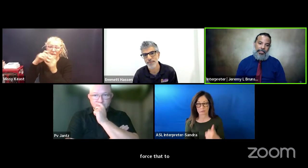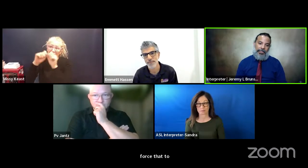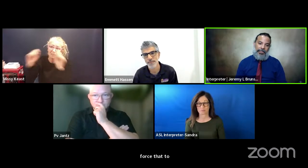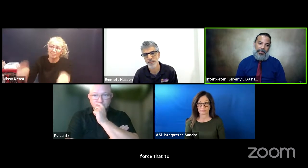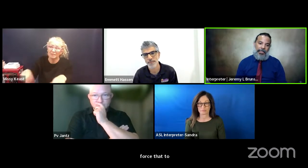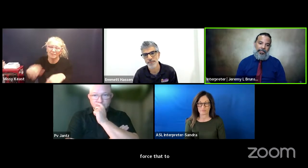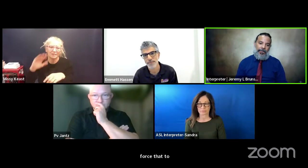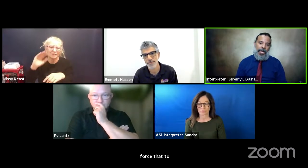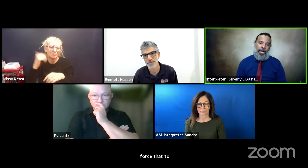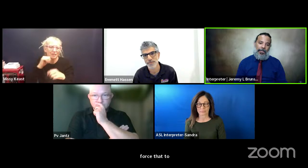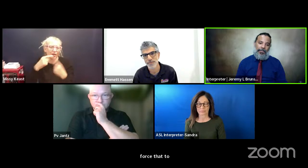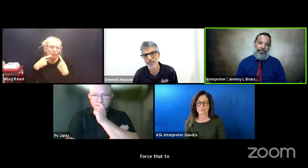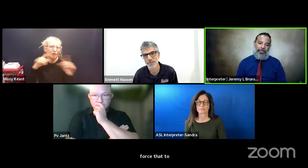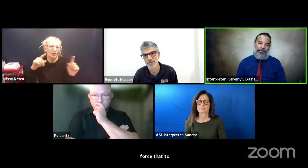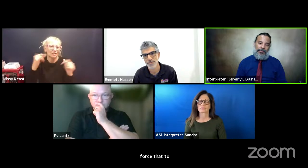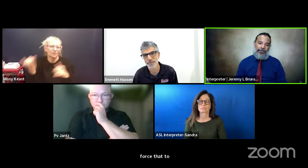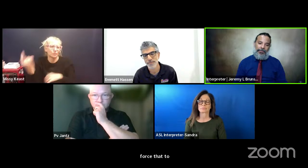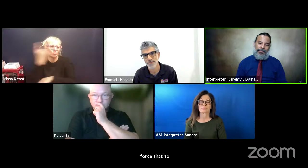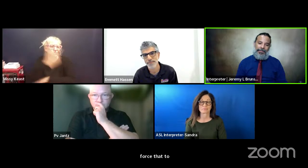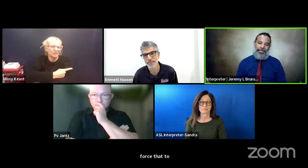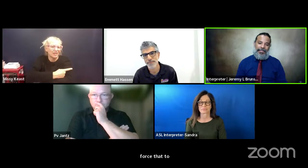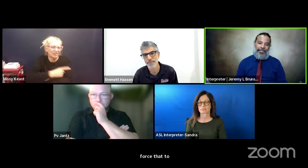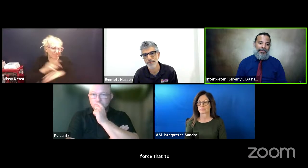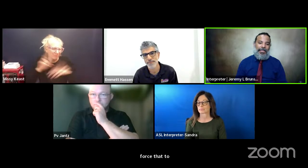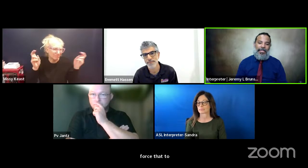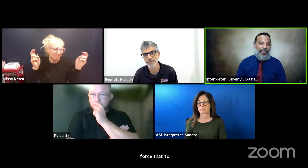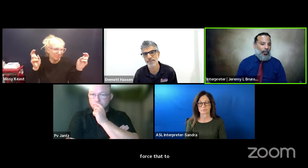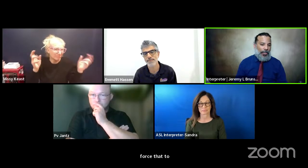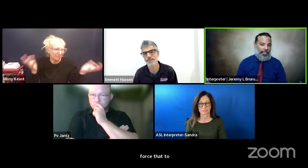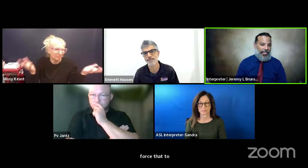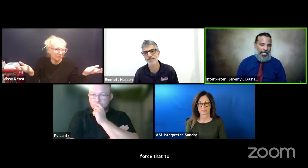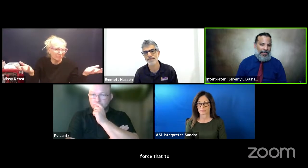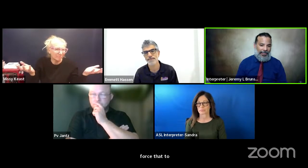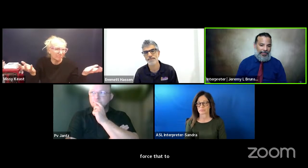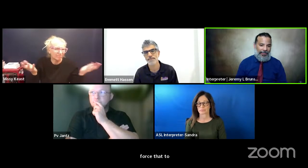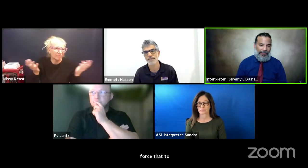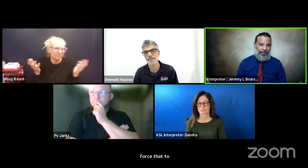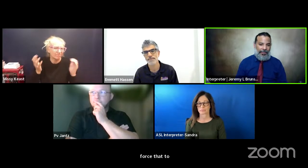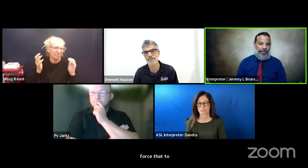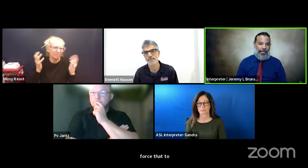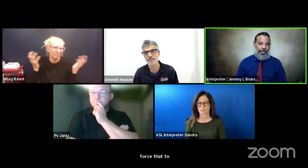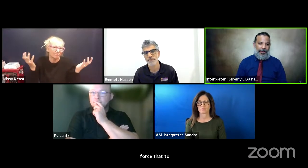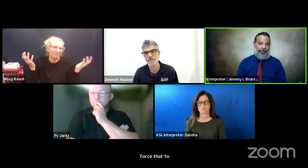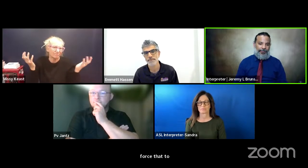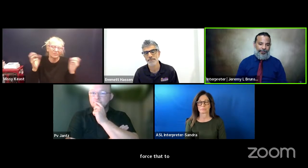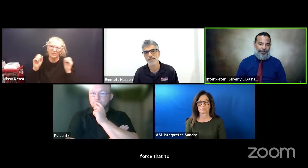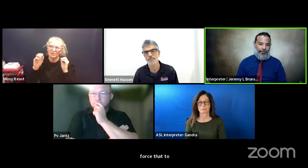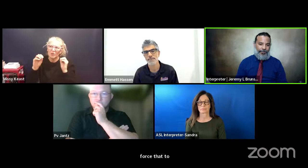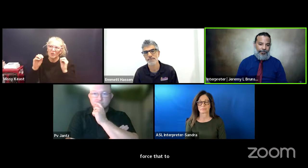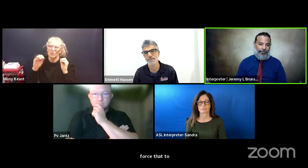Commissioner Keast. So the honor system doesn't seem it's going to work today.